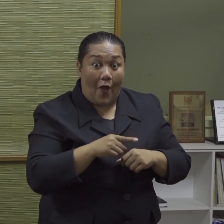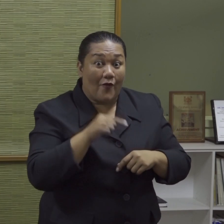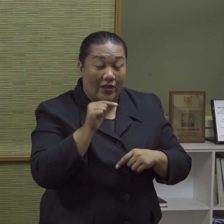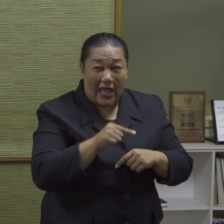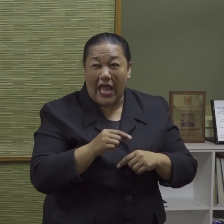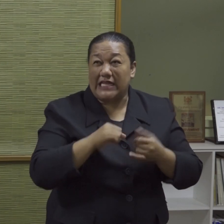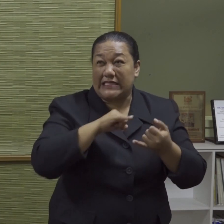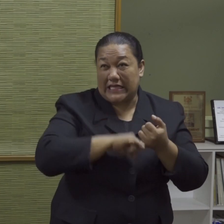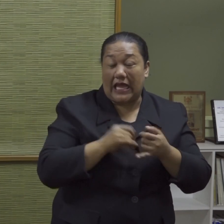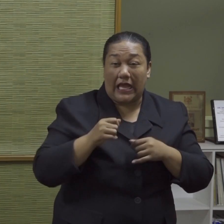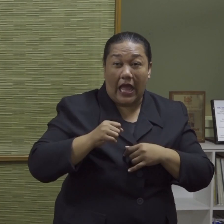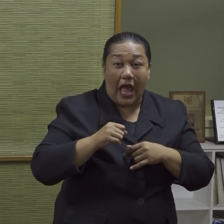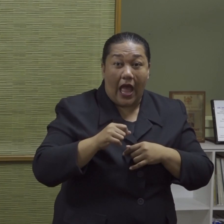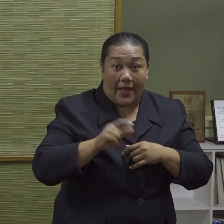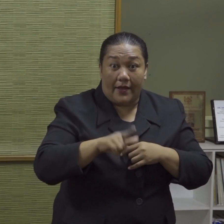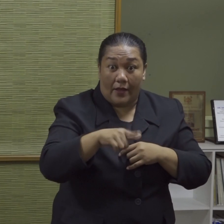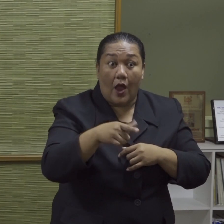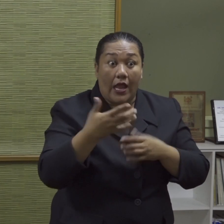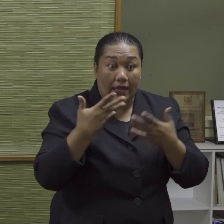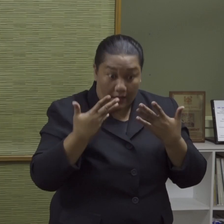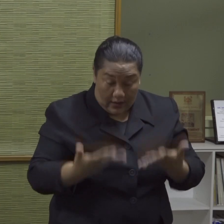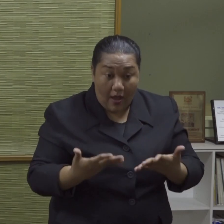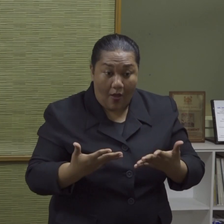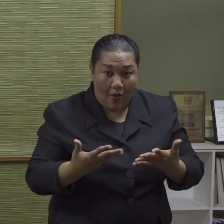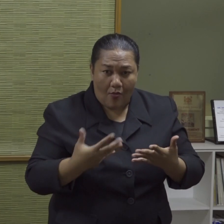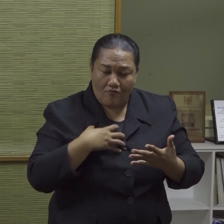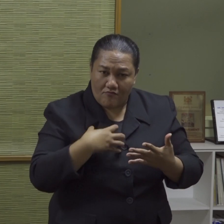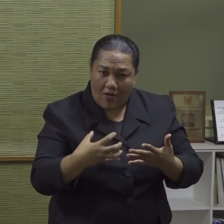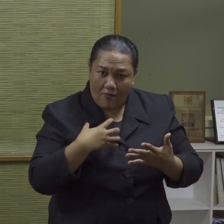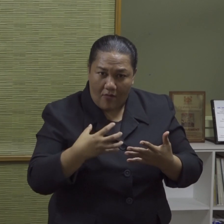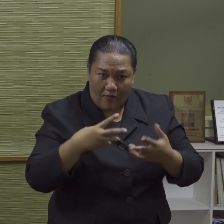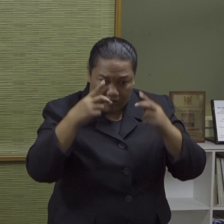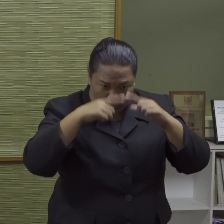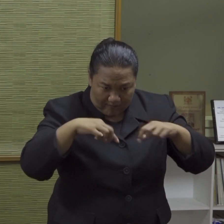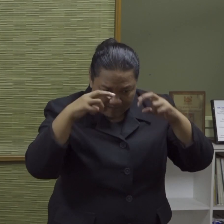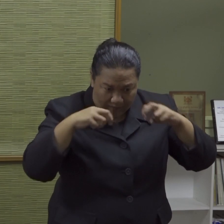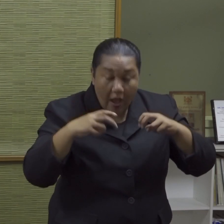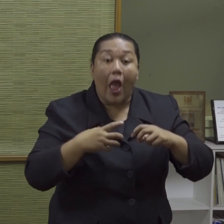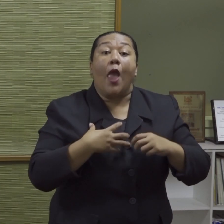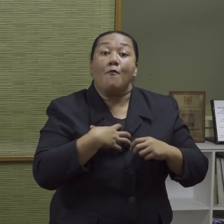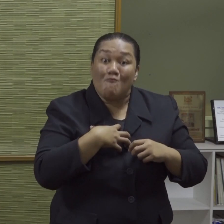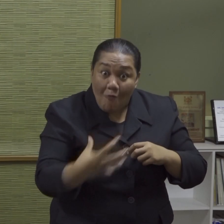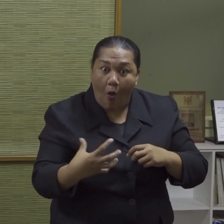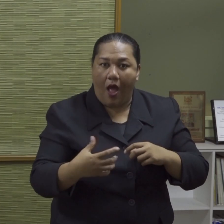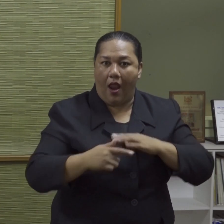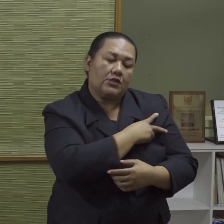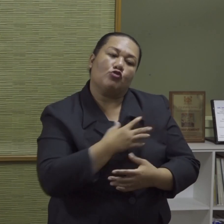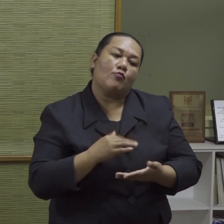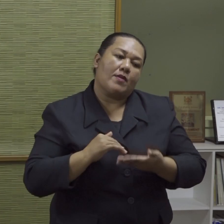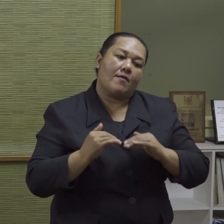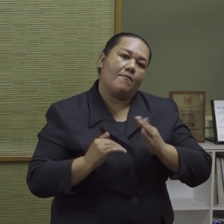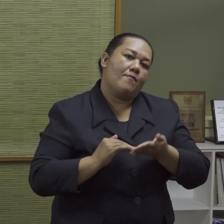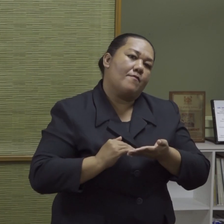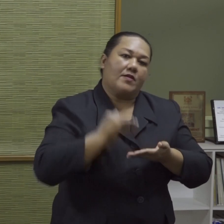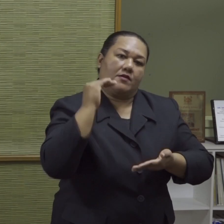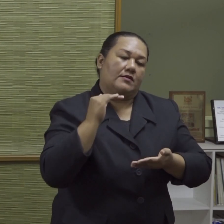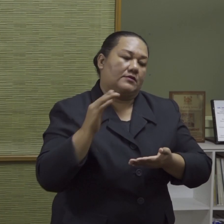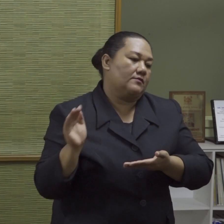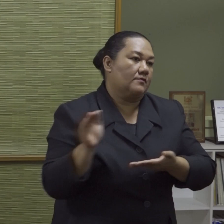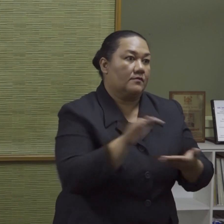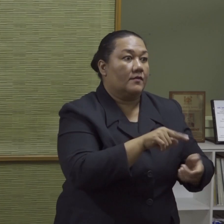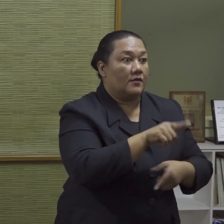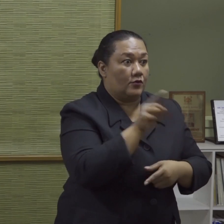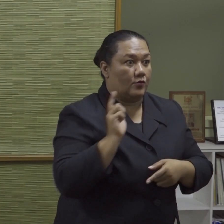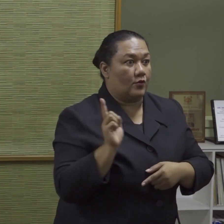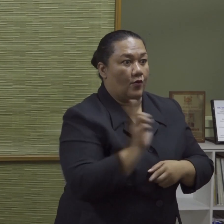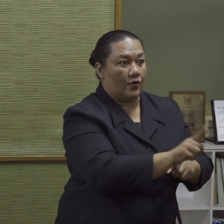Sankanga, we are further tightening that level of security to the evacuation center. Is there going to activate